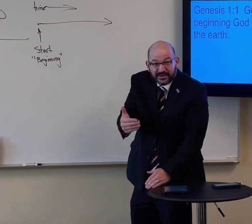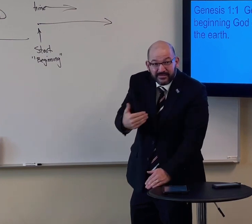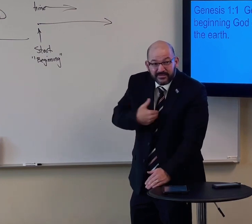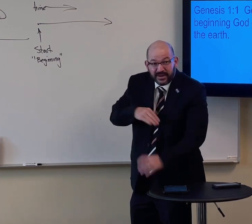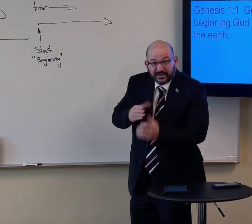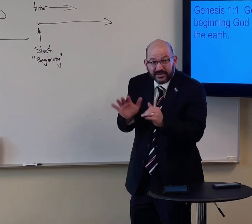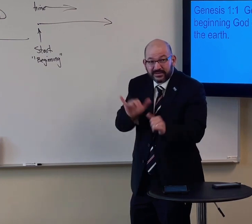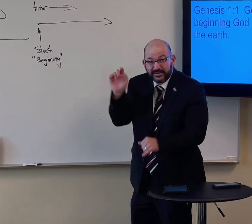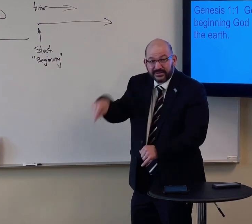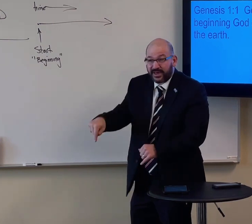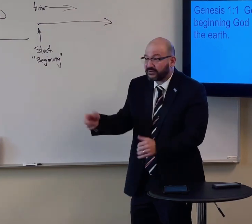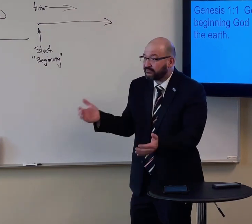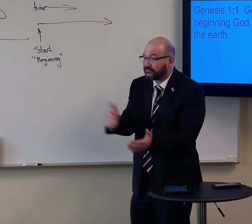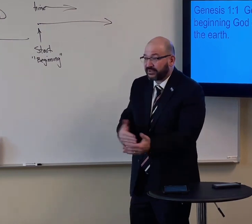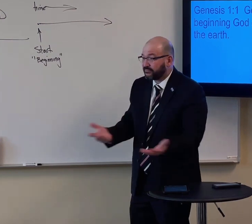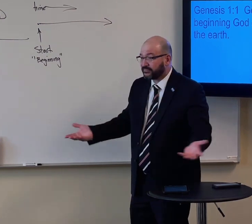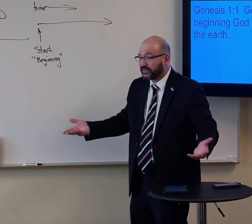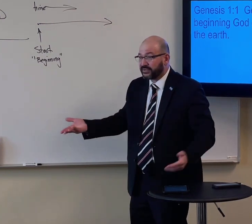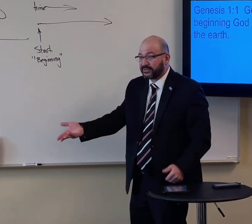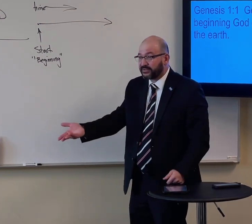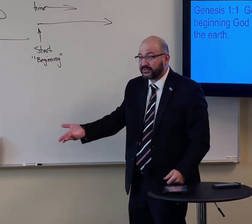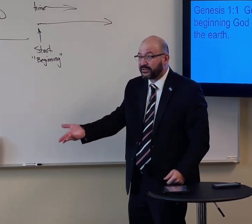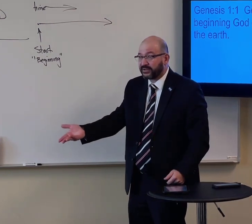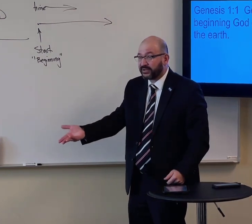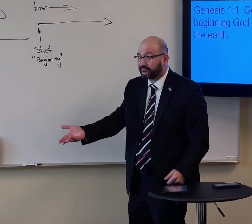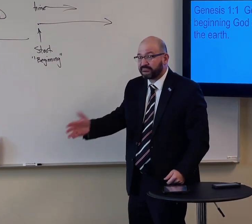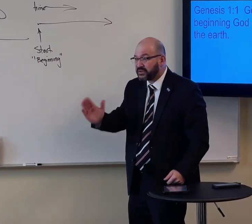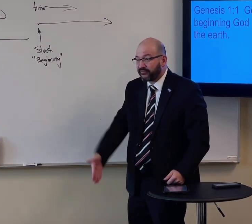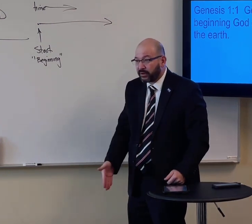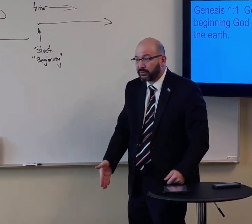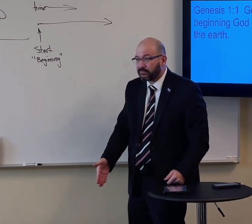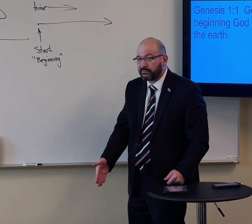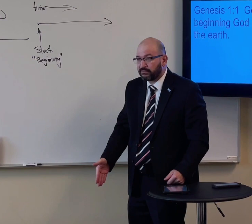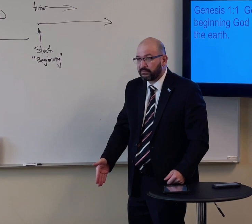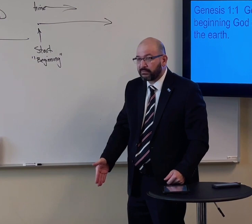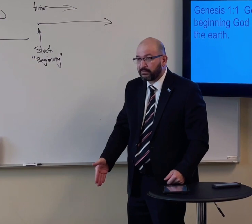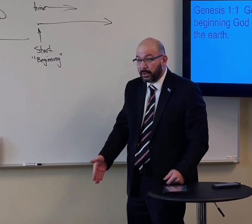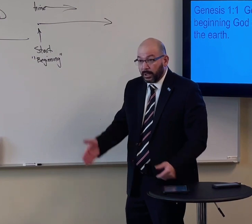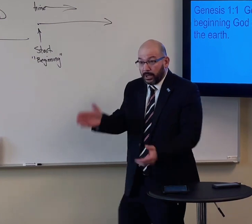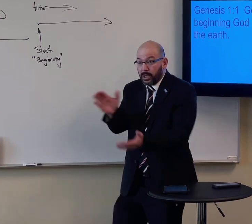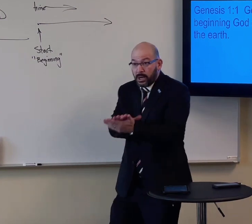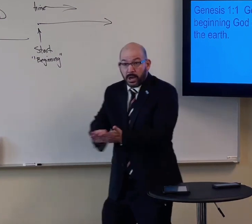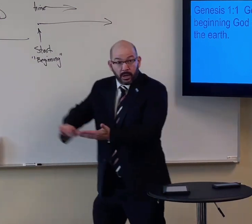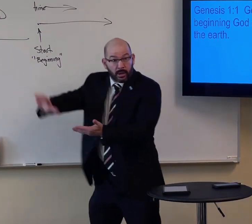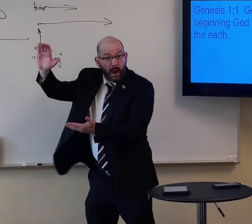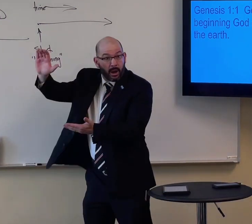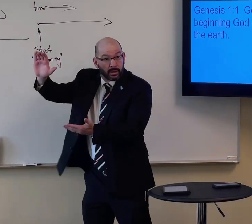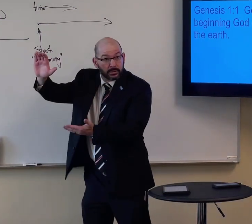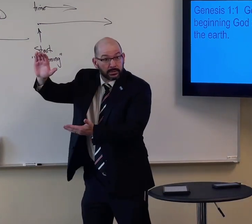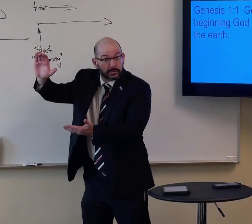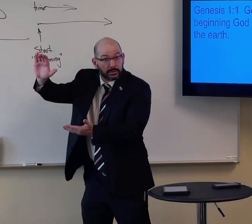Honestly, I never had a class like that again. Never. In college,